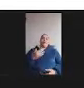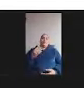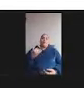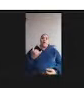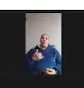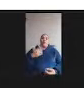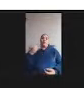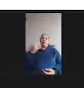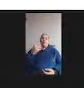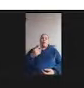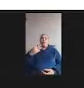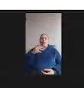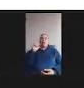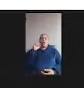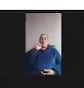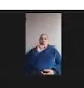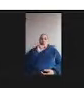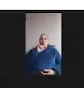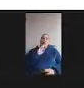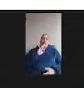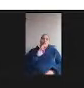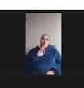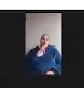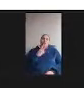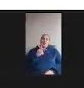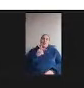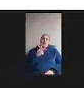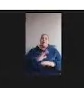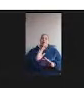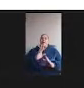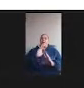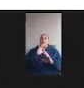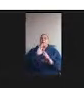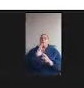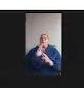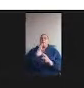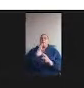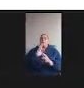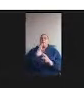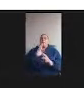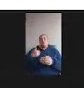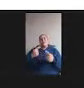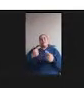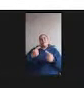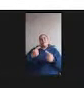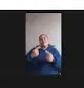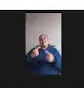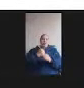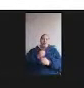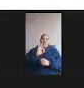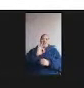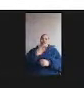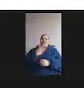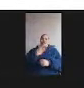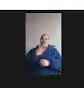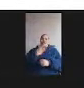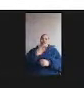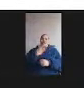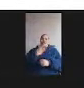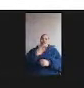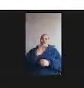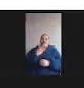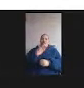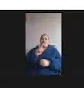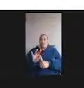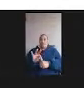quarter IYM report, which is basically the report as at the end of the previous financial year, as at the 31st of March 2023.